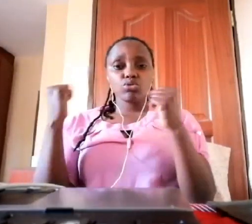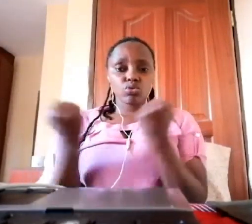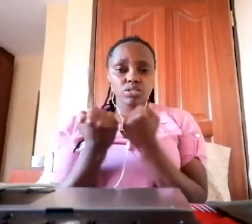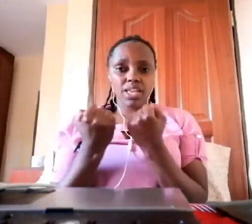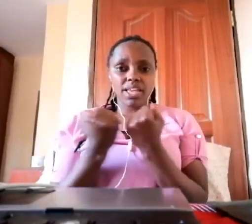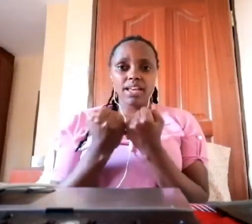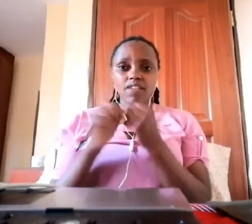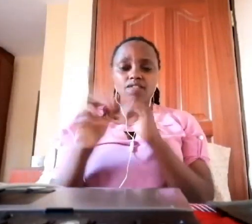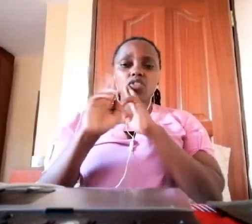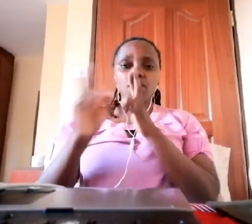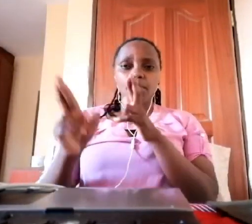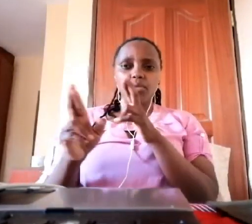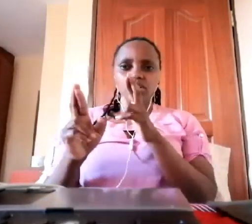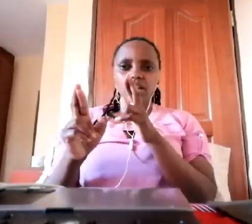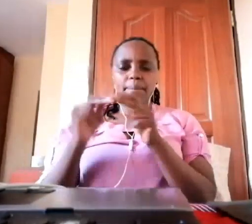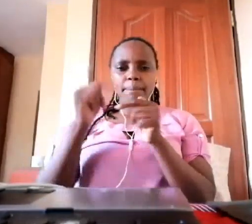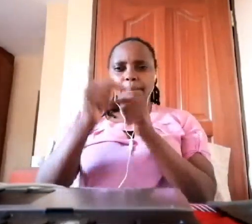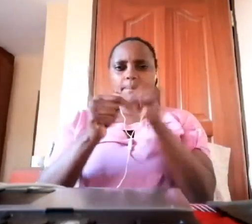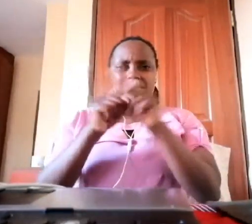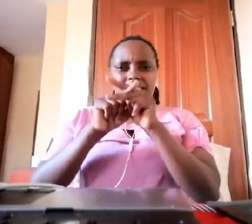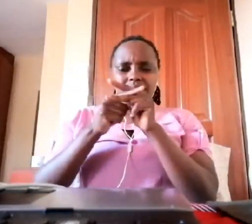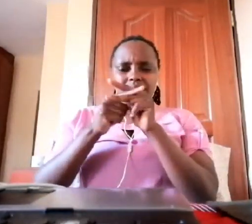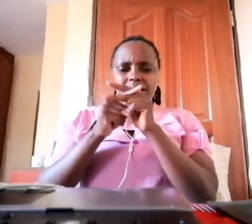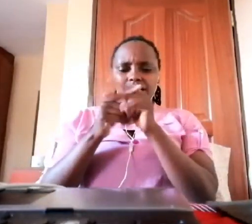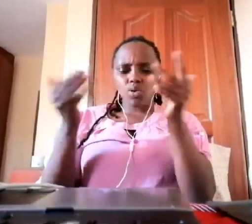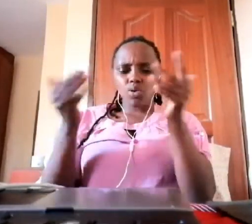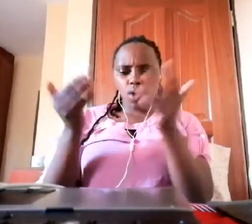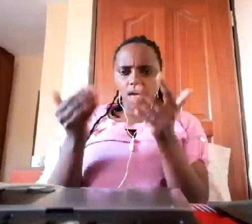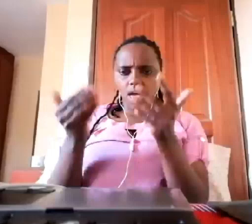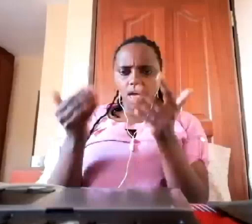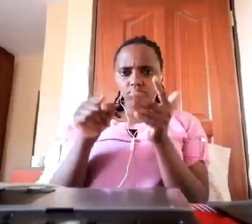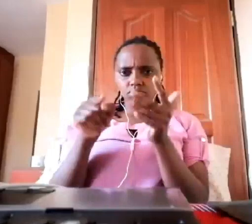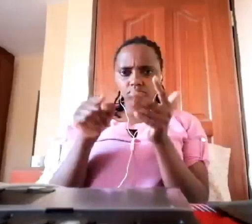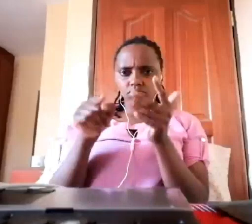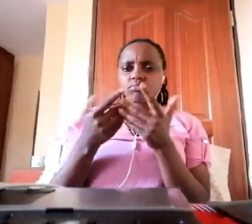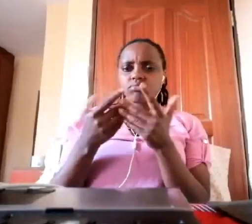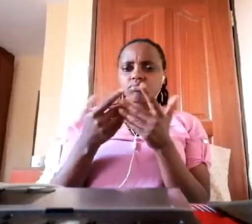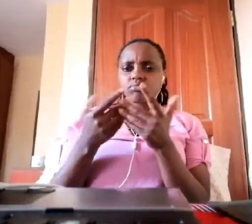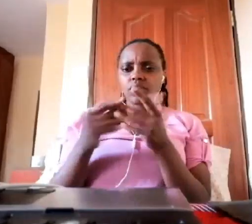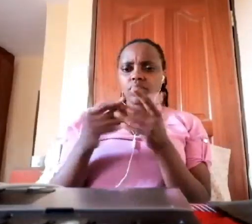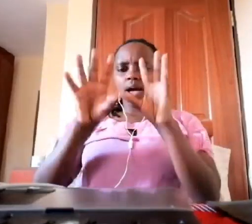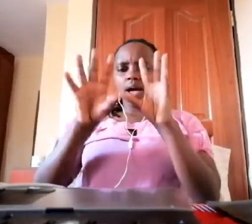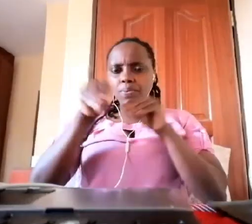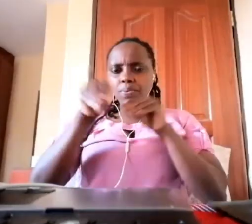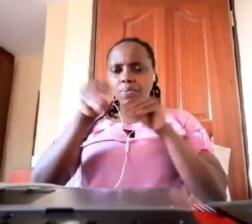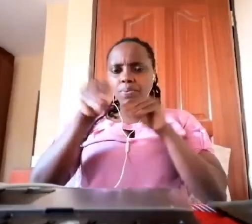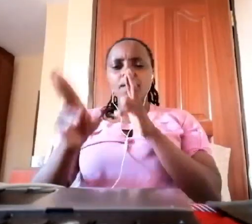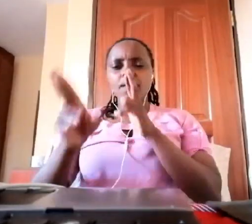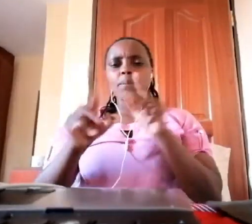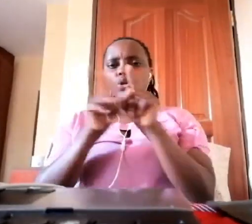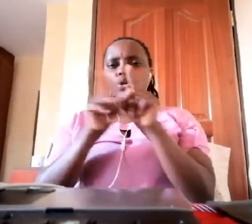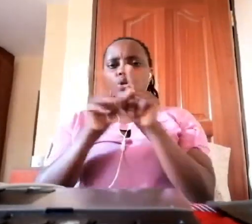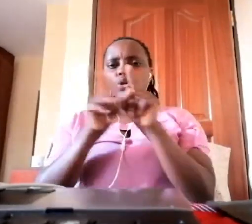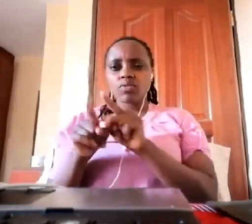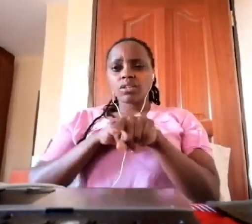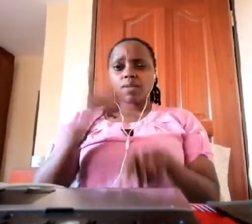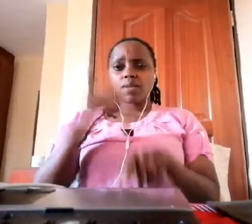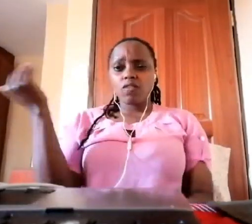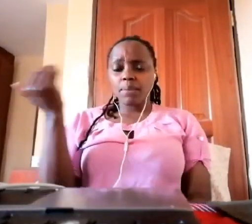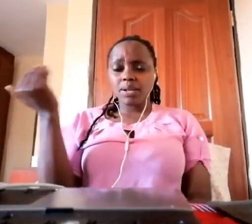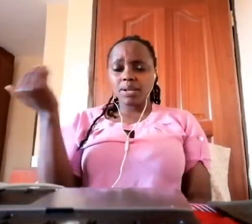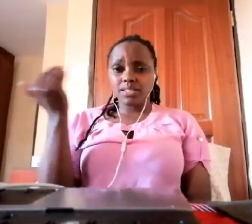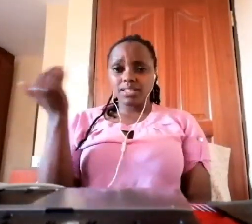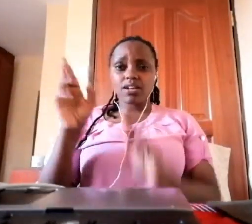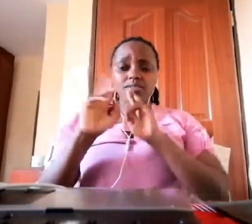society reports procedure, starting from, of course, the compilation of the report, but also during the